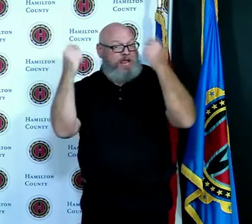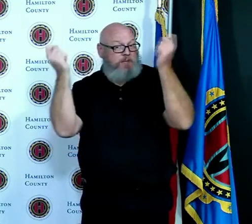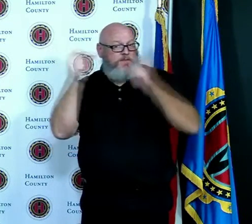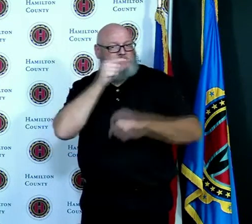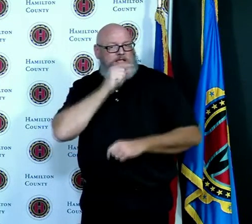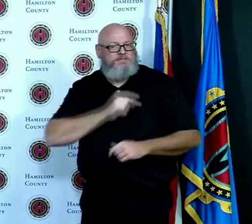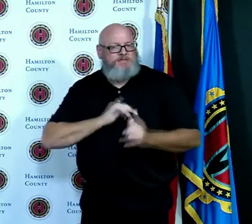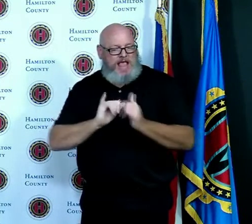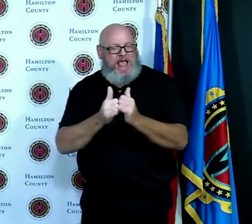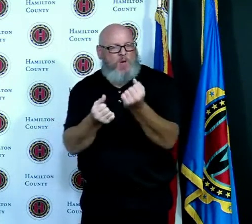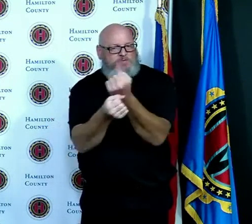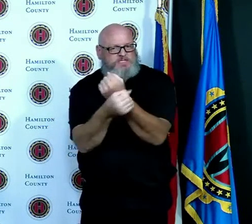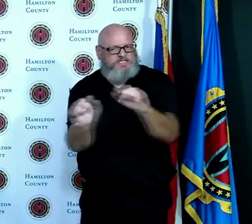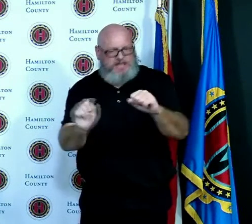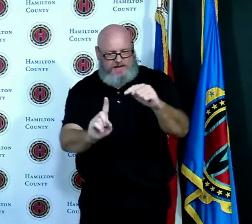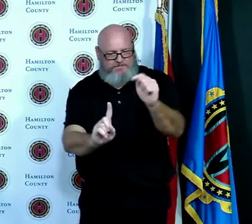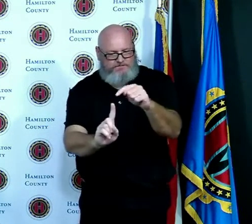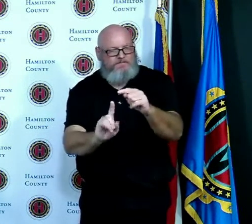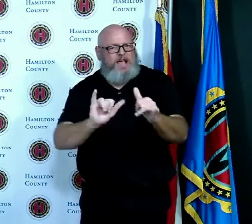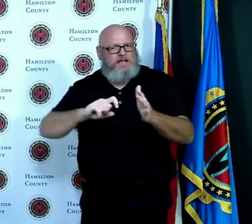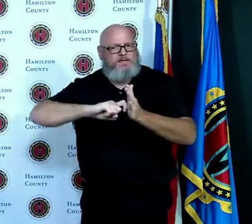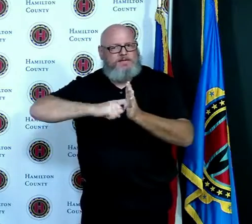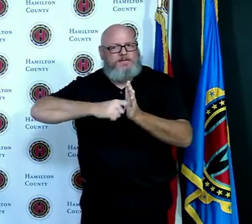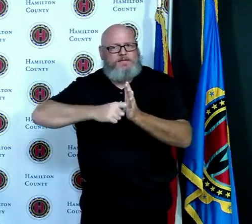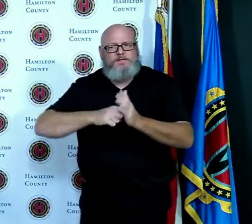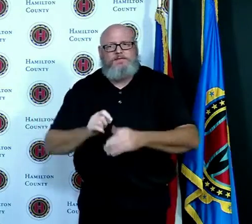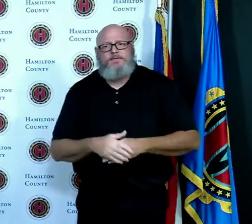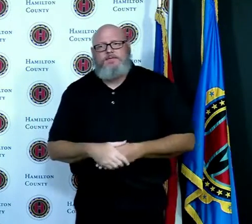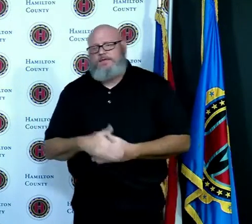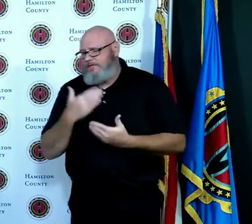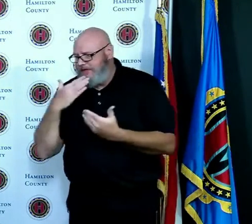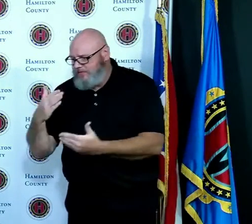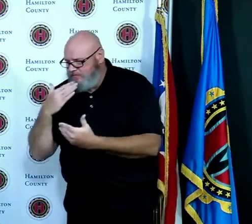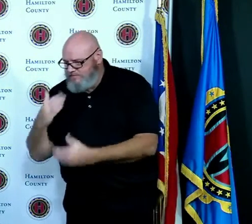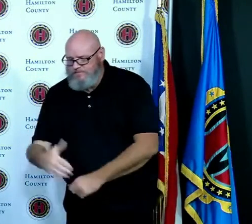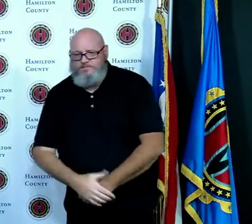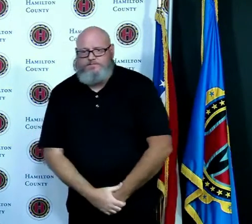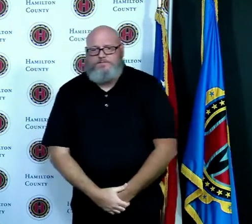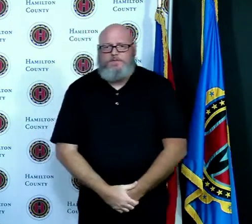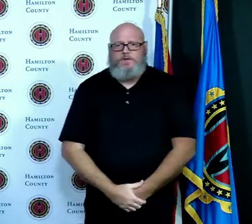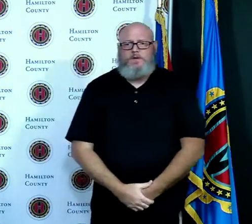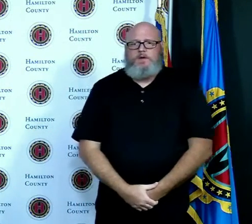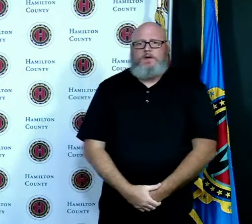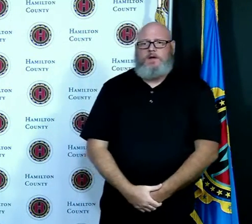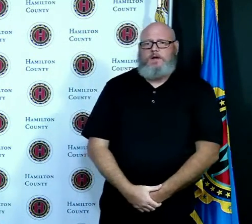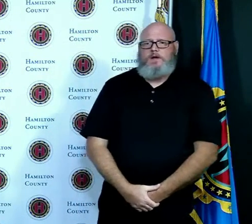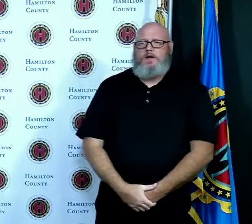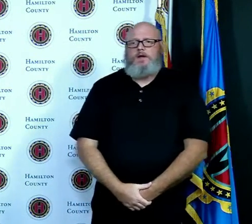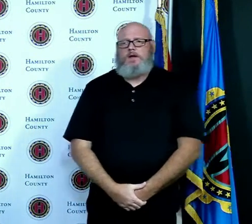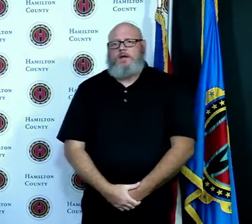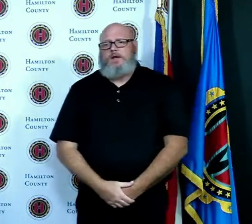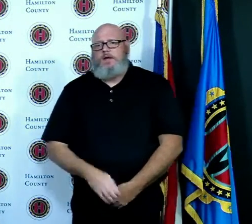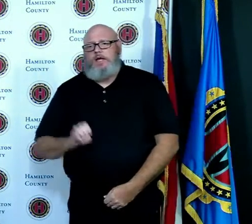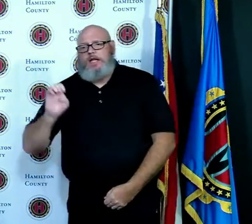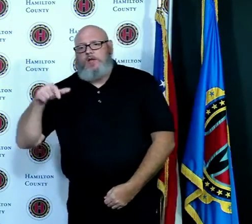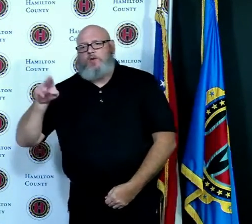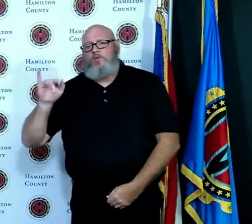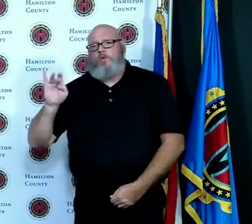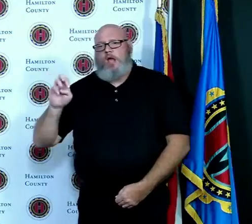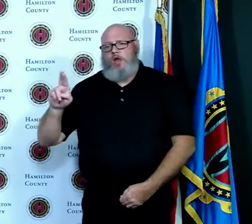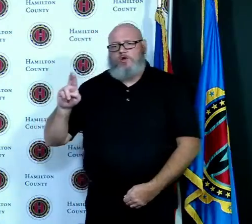All right, thank you. Thank you. Our next question is from Ann Saker with the Inquirer. She's a follow-up question for you, Greg.